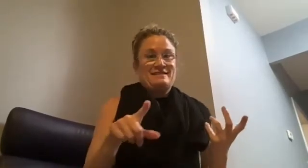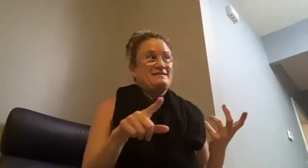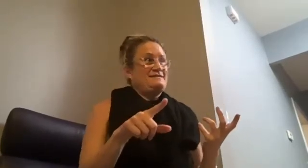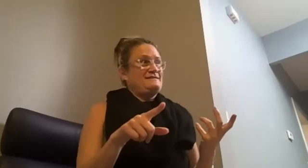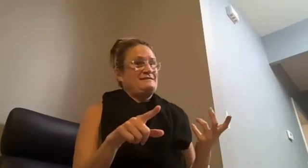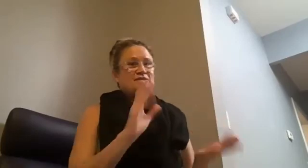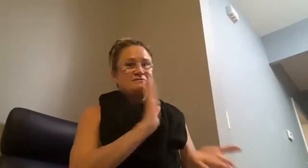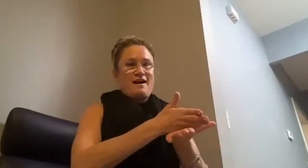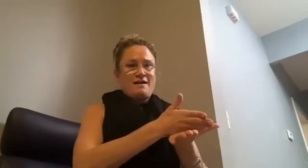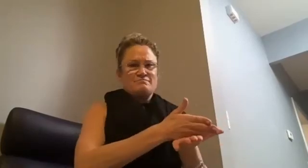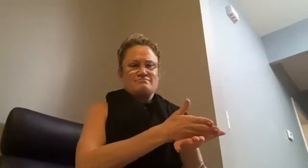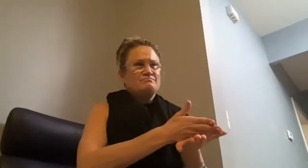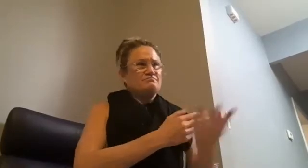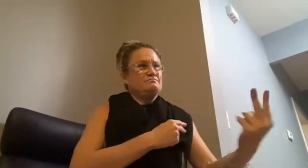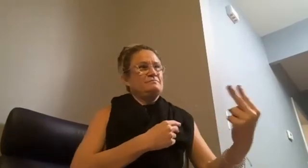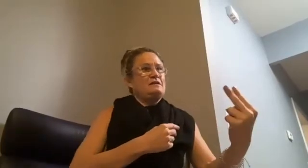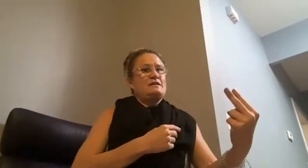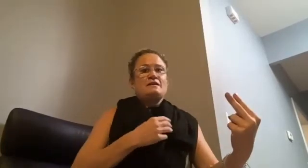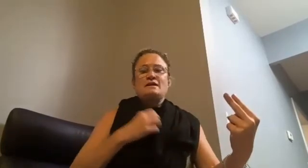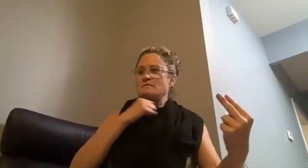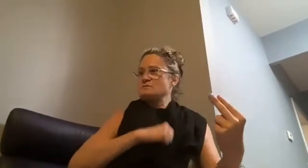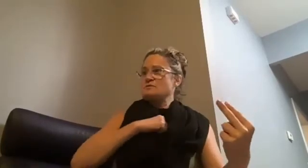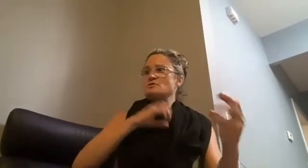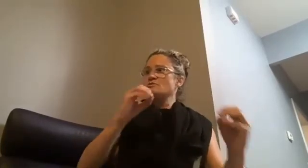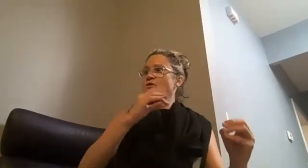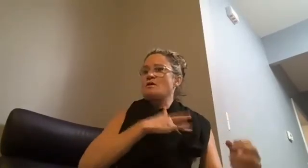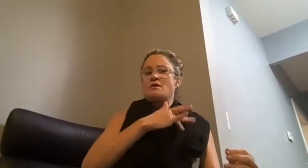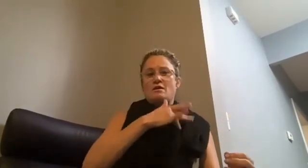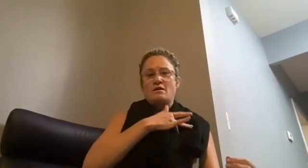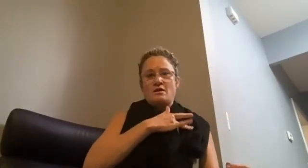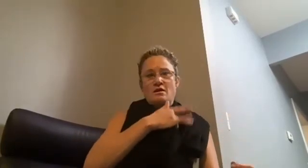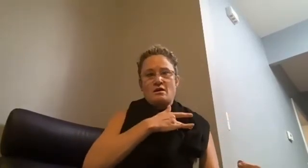for a second and was like, I'm so sorry, there's no heartbeat. And I had this experience where